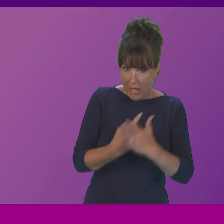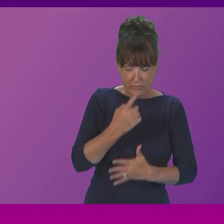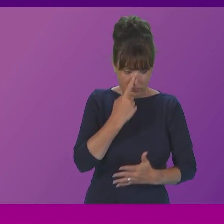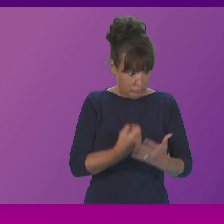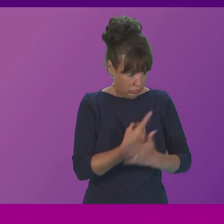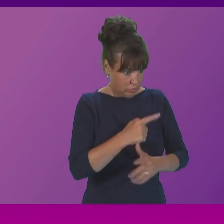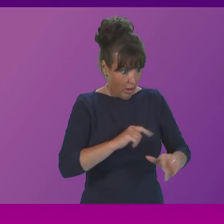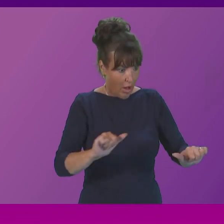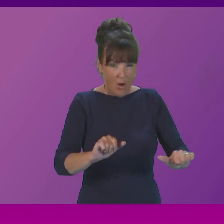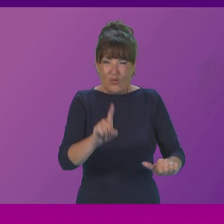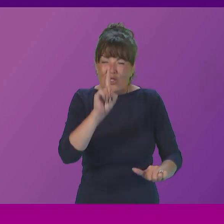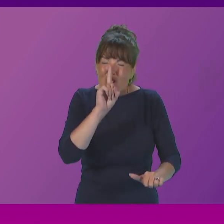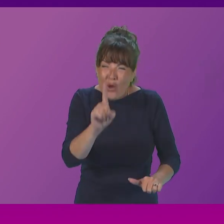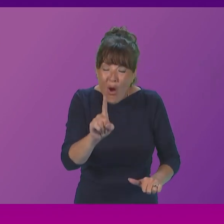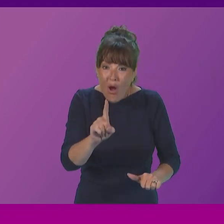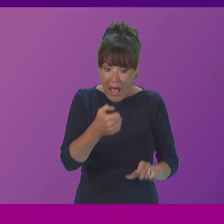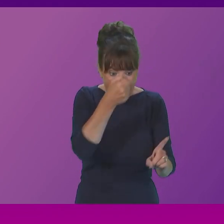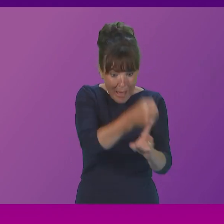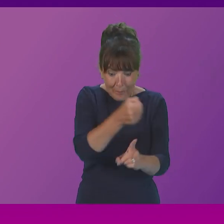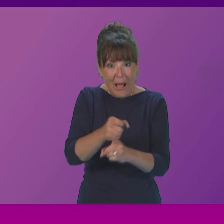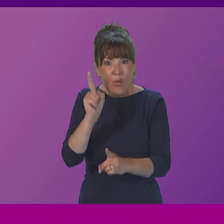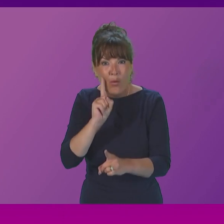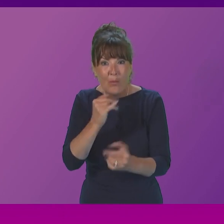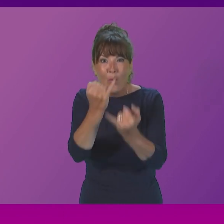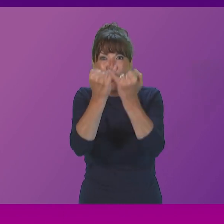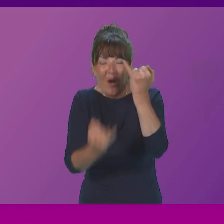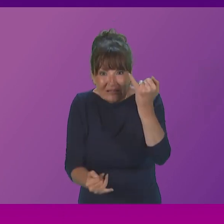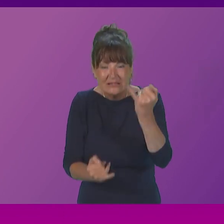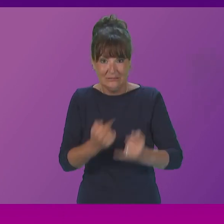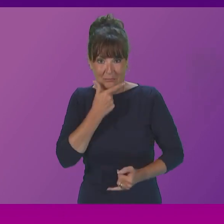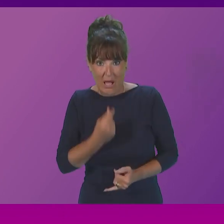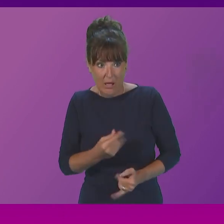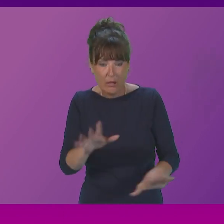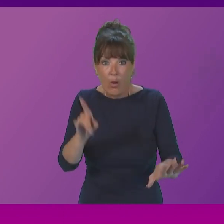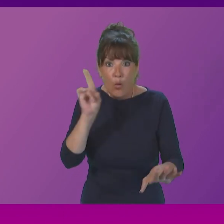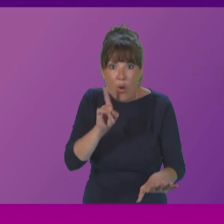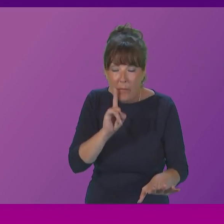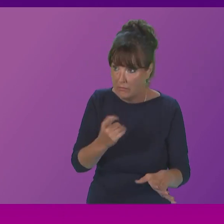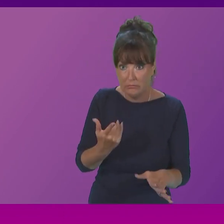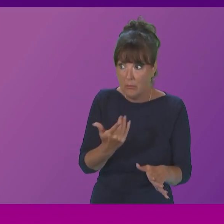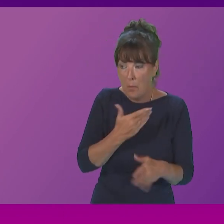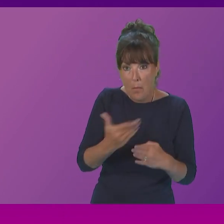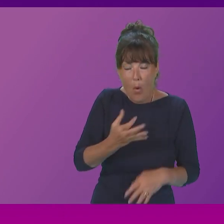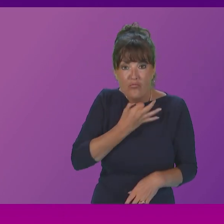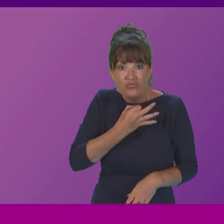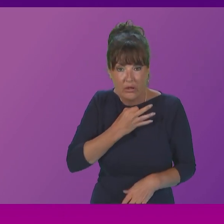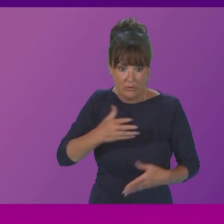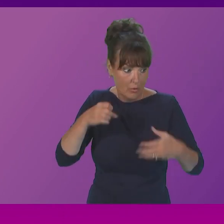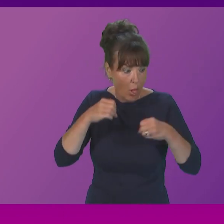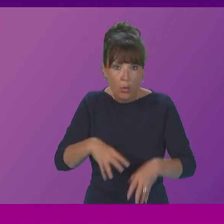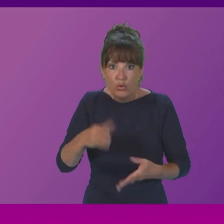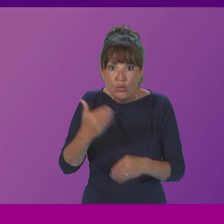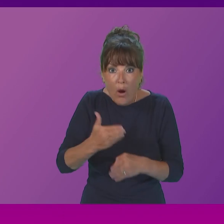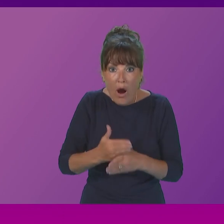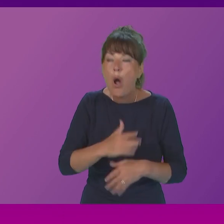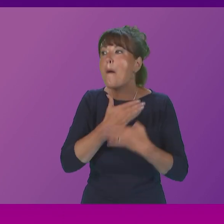saw that had a disproportionate impact on women. Women who were more likely to lose paid work. Women who were more likely